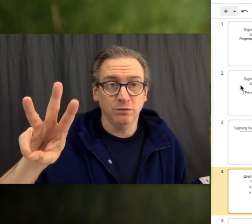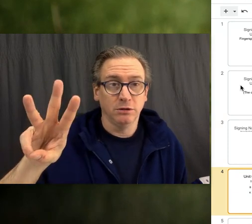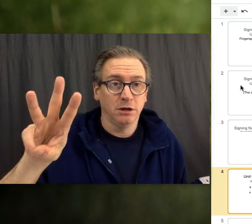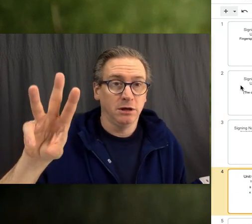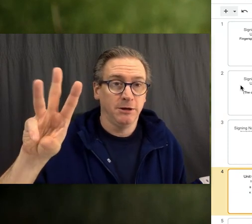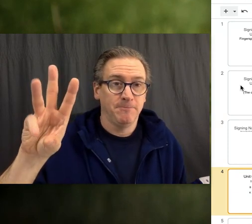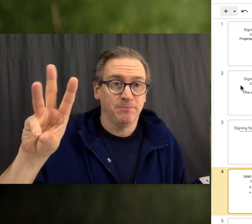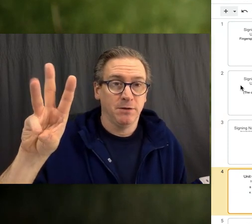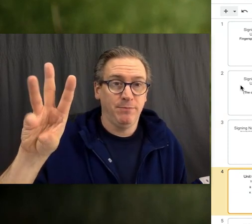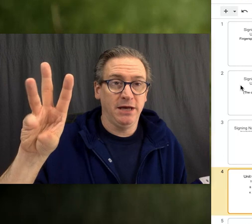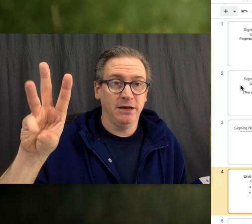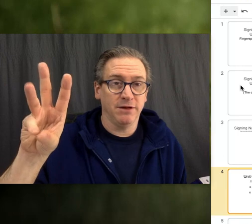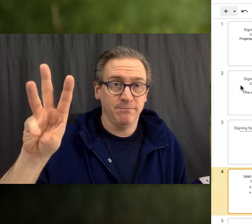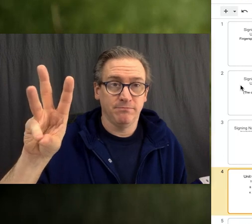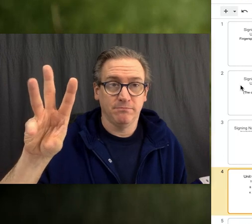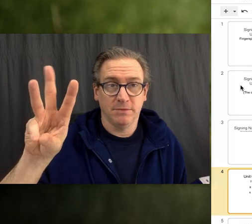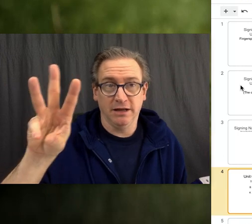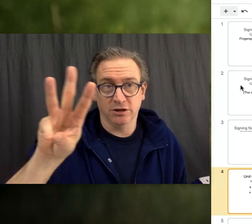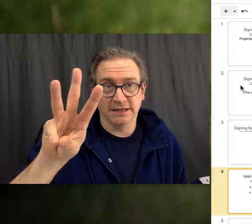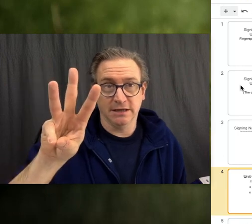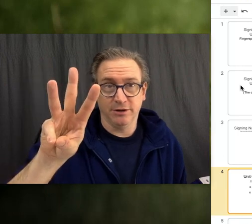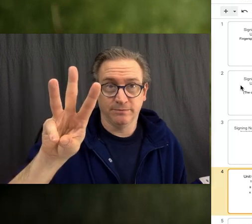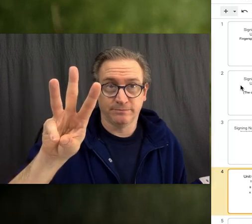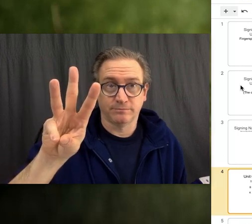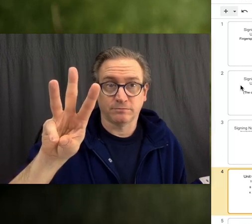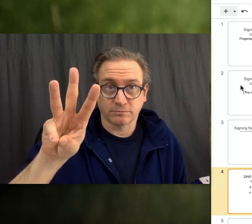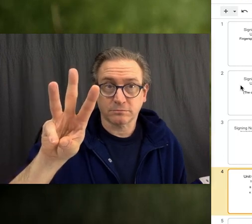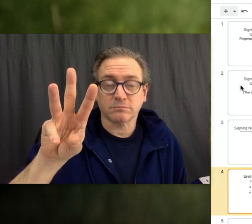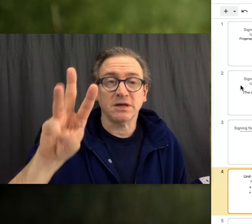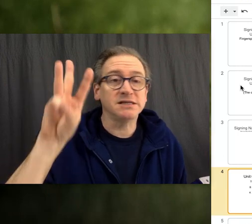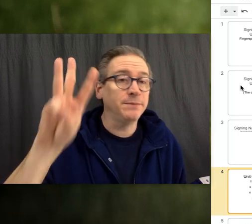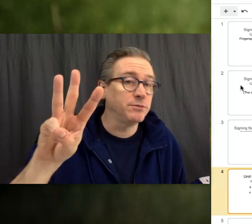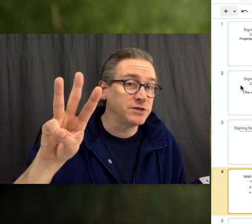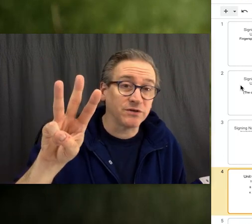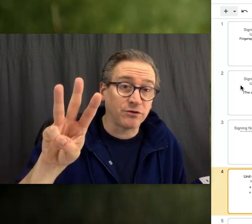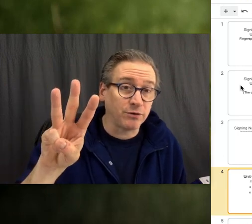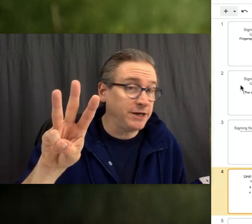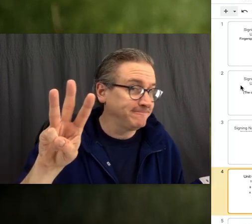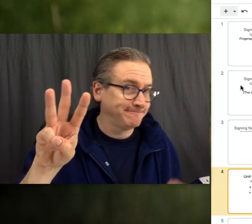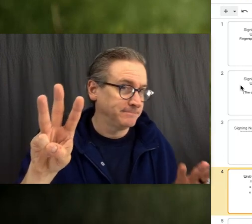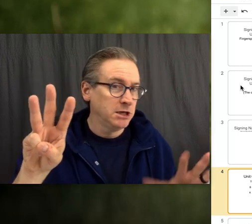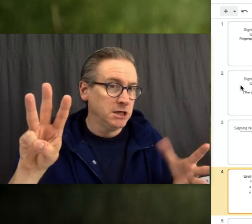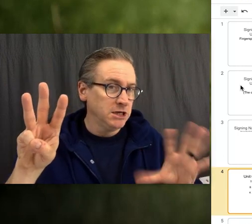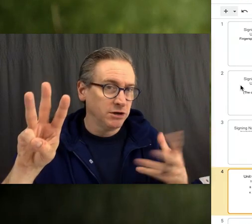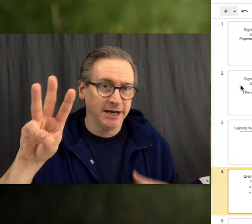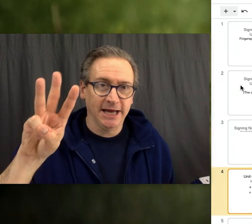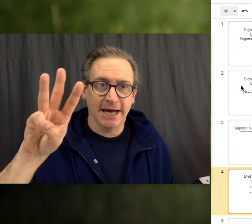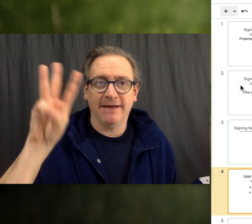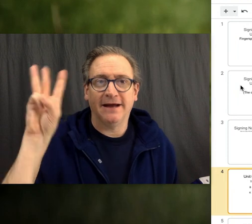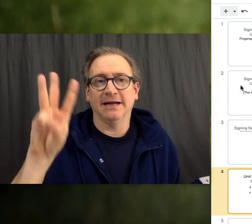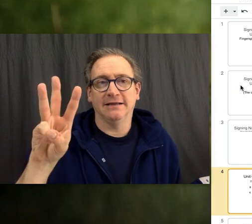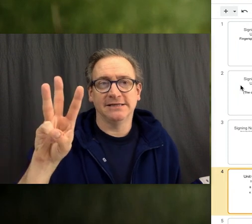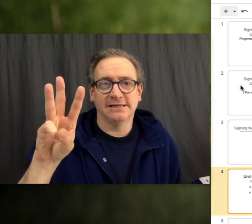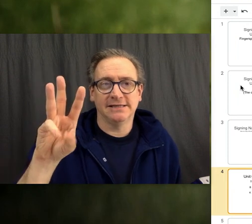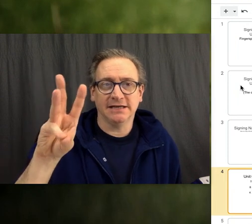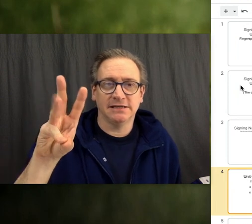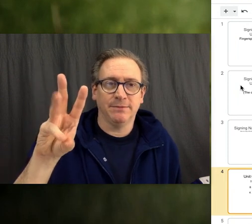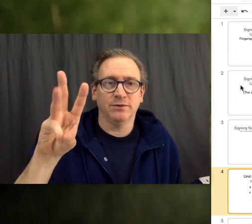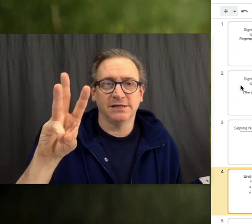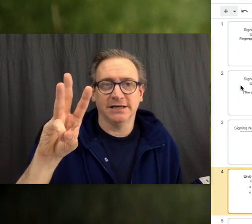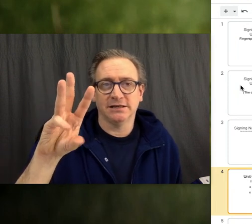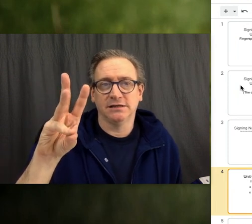W, pinky and thumb, it looks like a W. Some people do this for 3. Got to get you out of that. This is